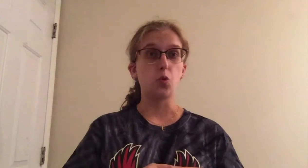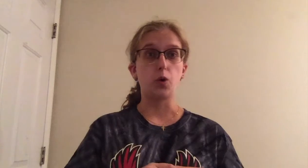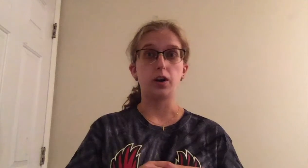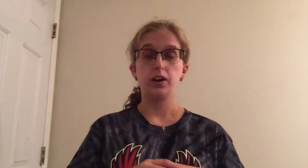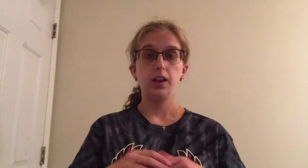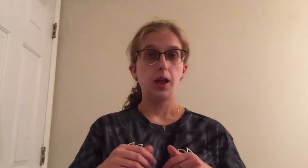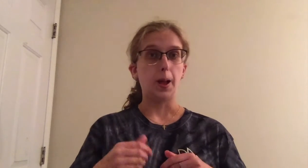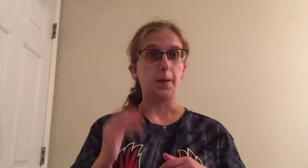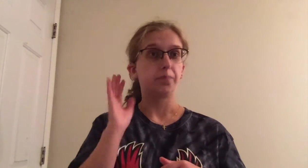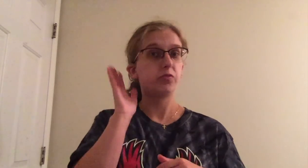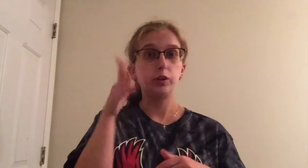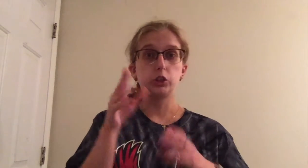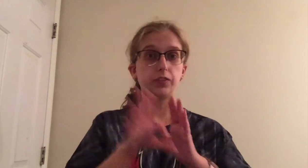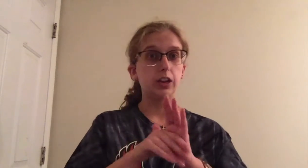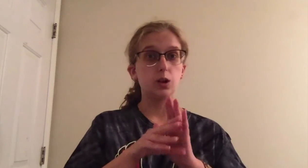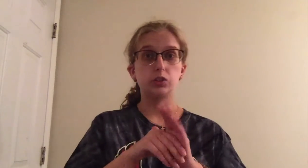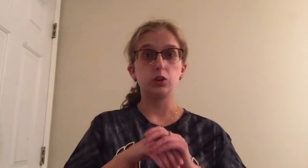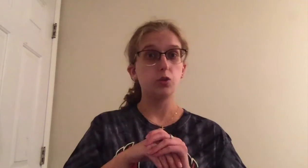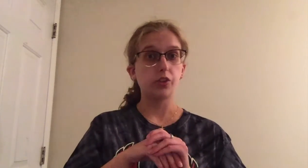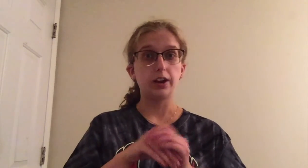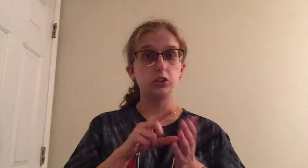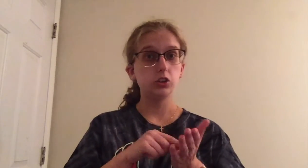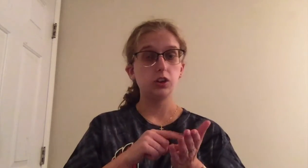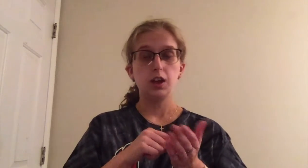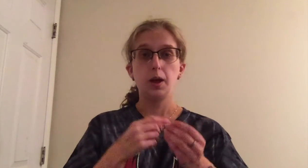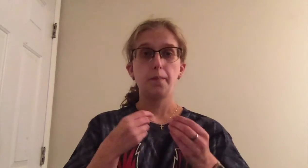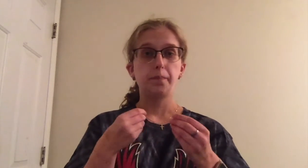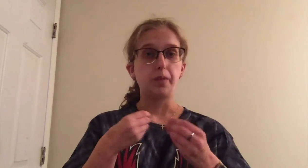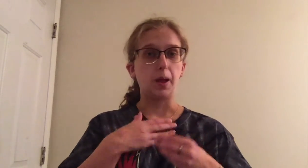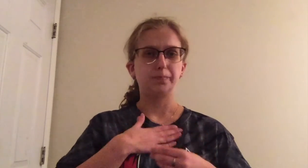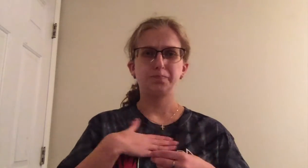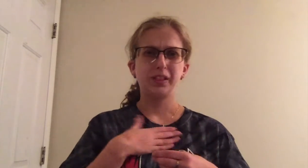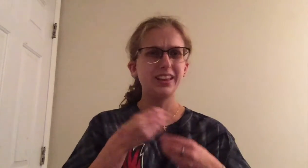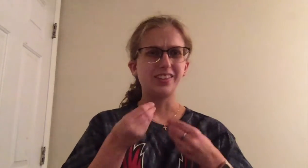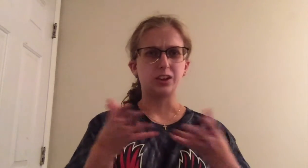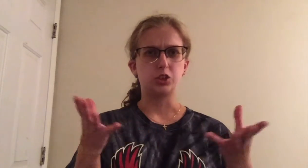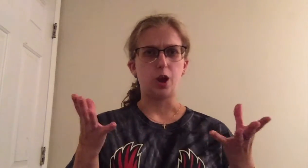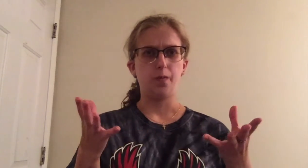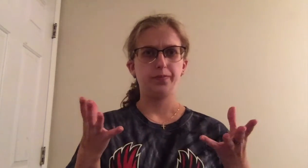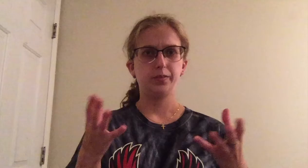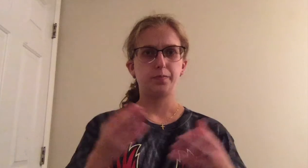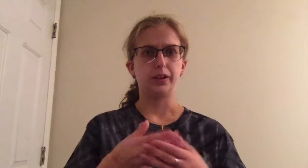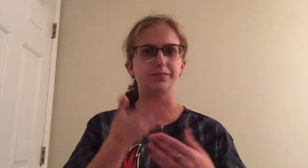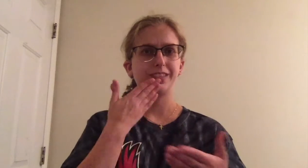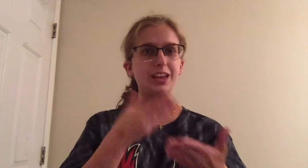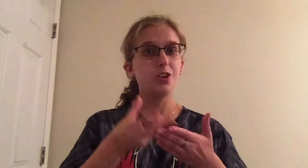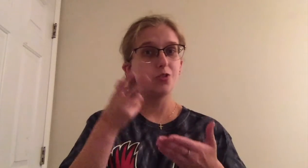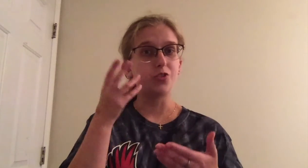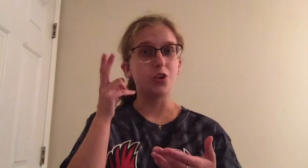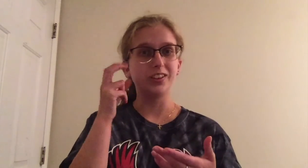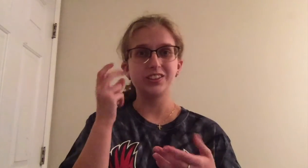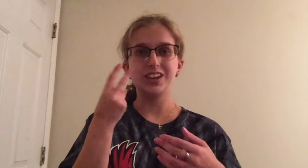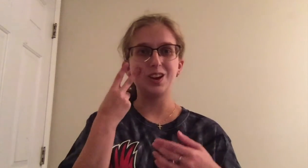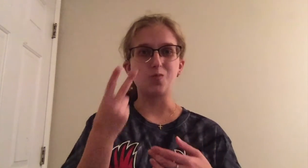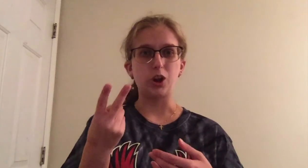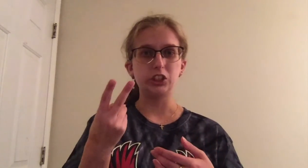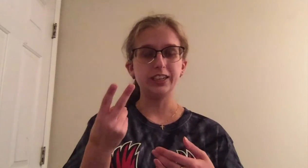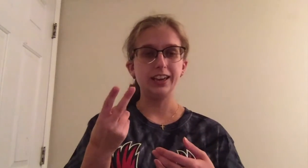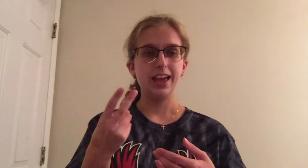for future videos and newsletters. Please let us know. But thank you for listening and watching,